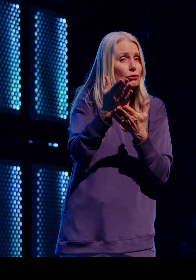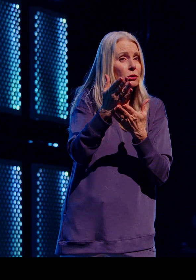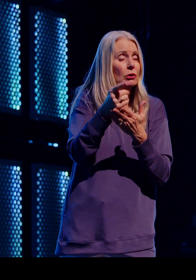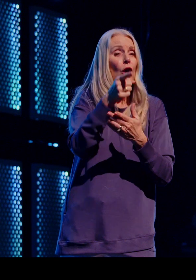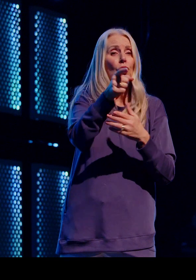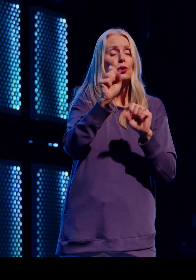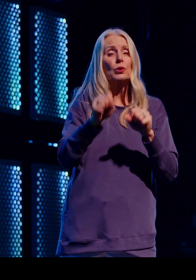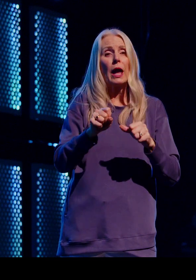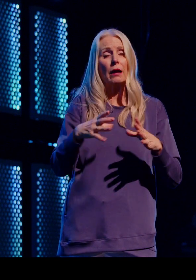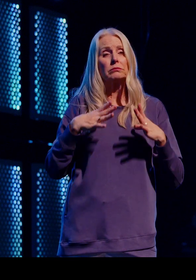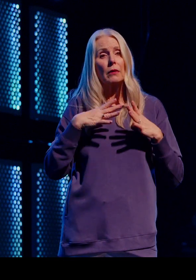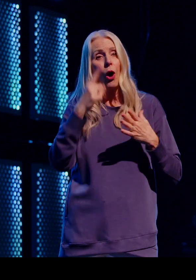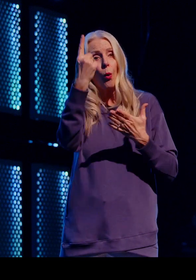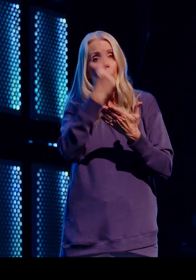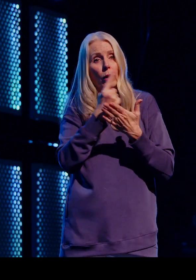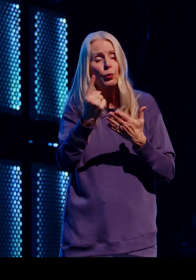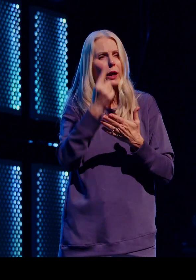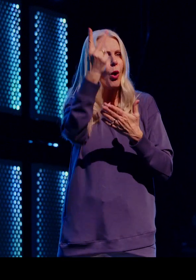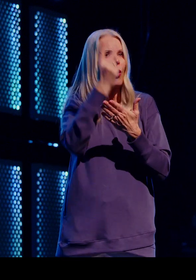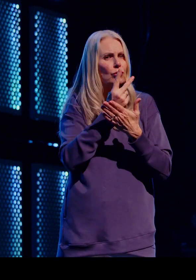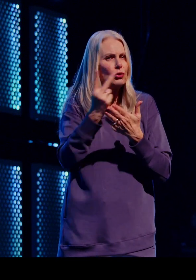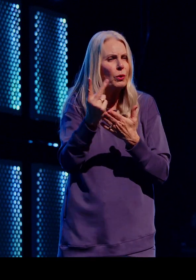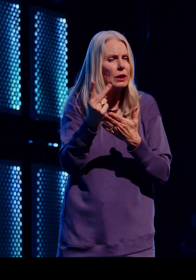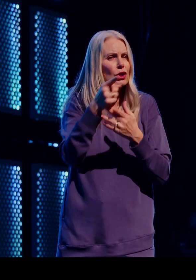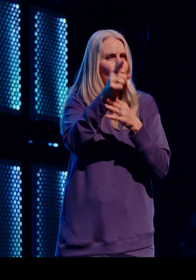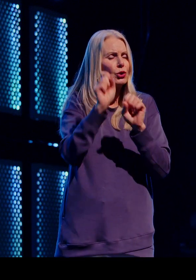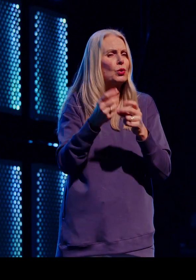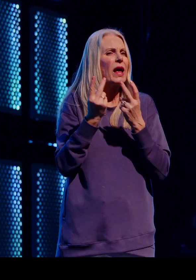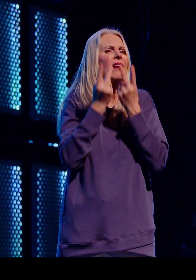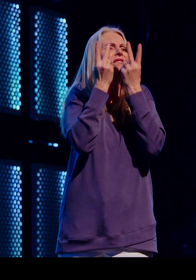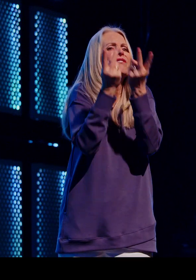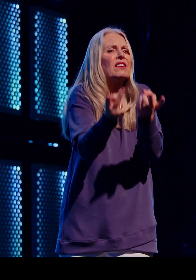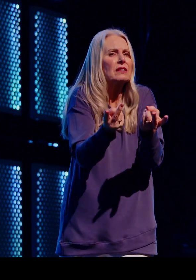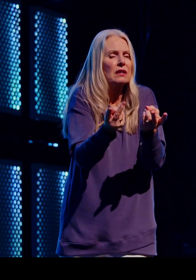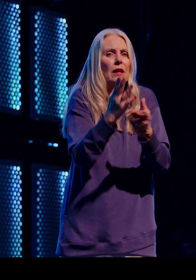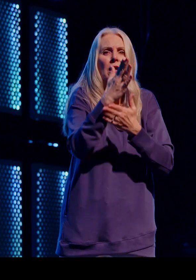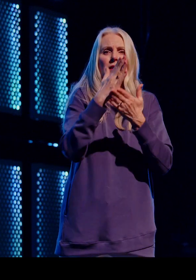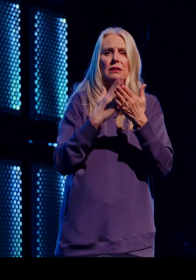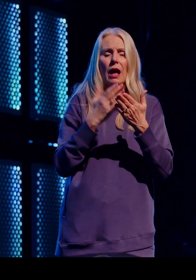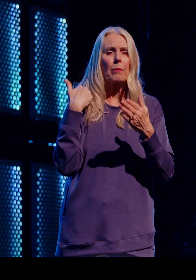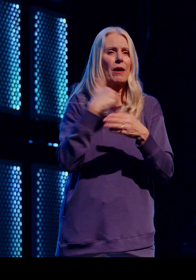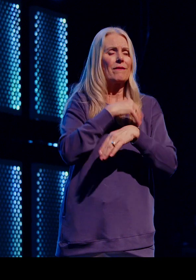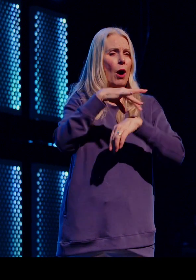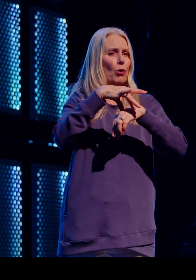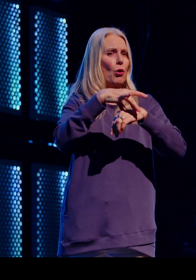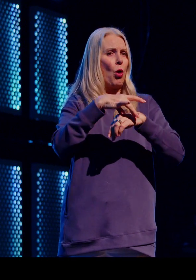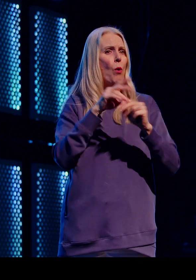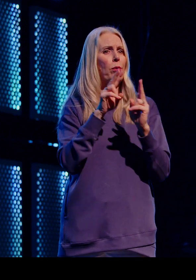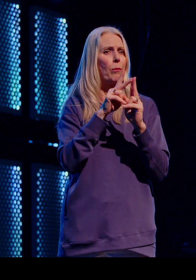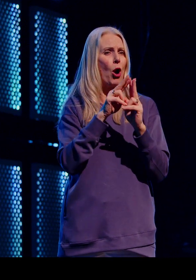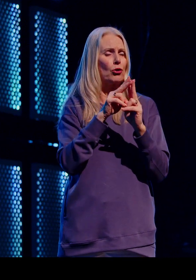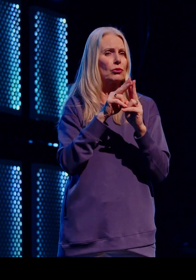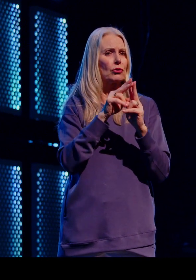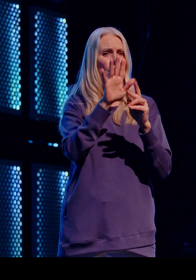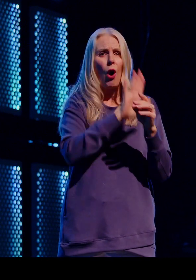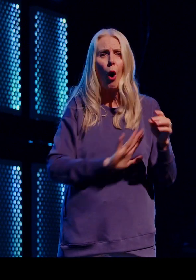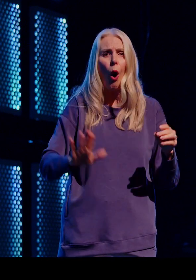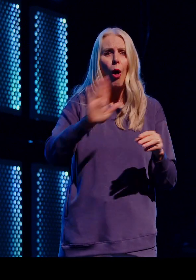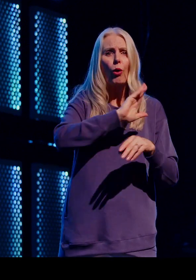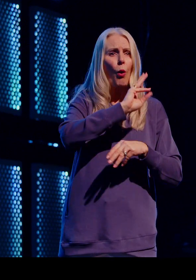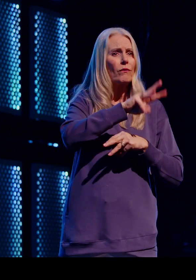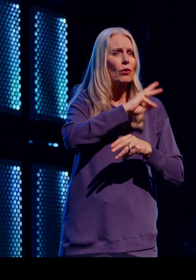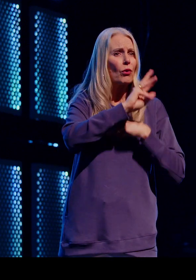2 weeks out of your time and visit some of our global partners around the world, I would challenge you to do that.